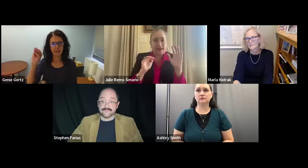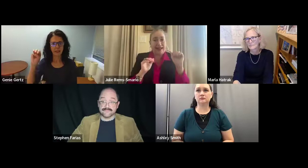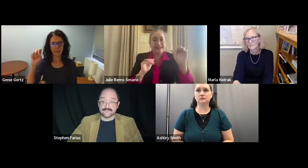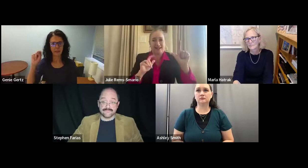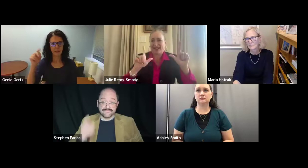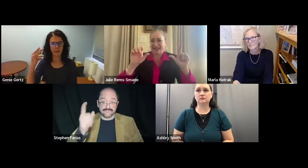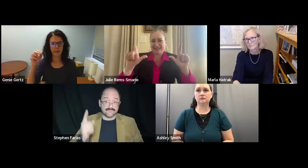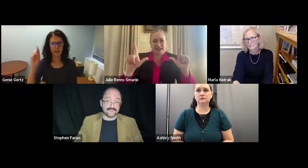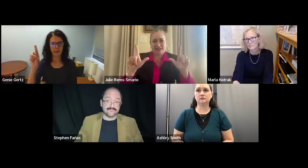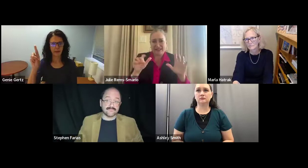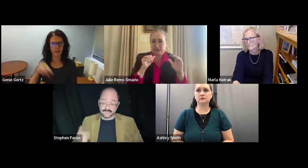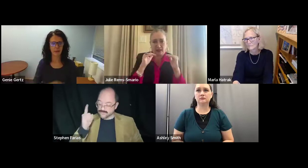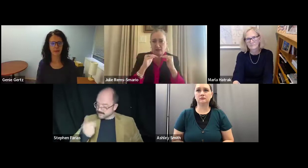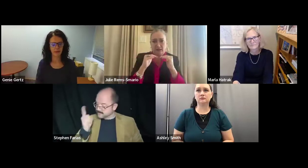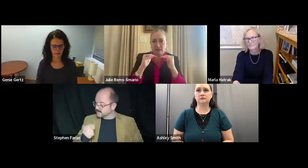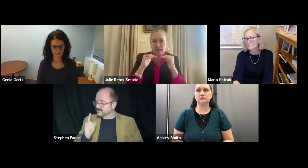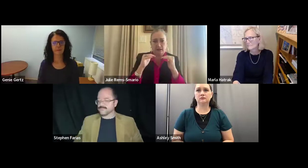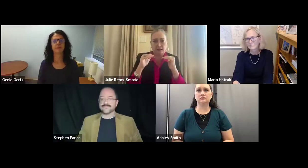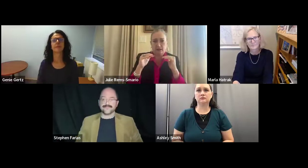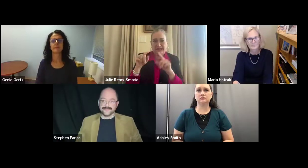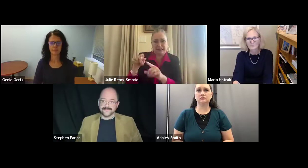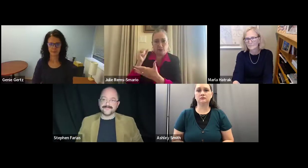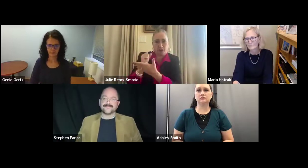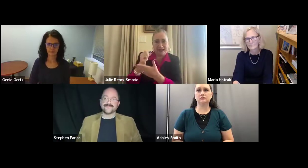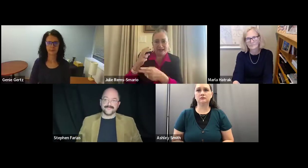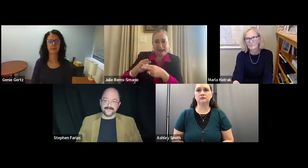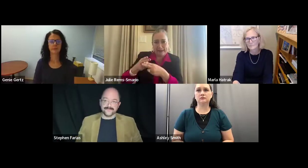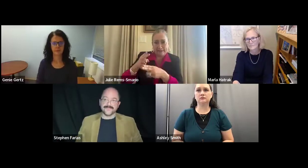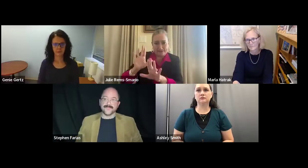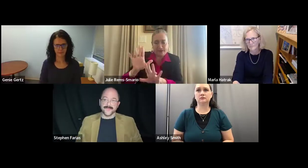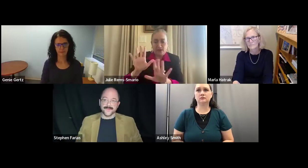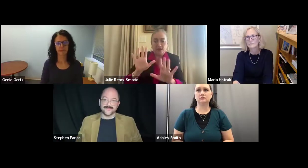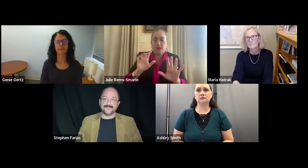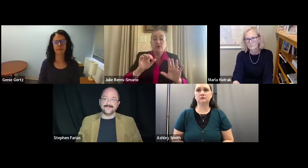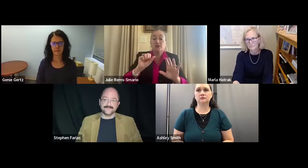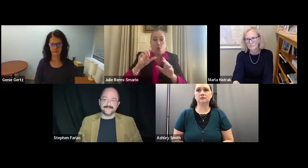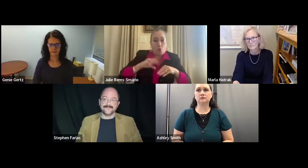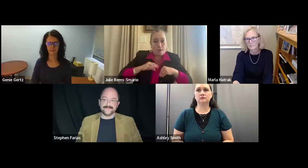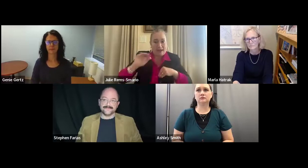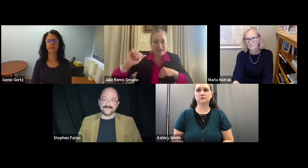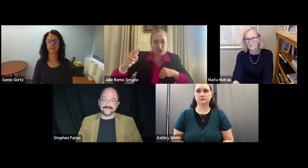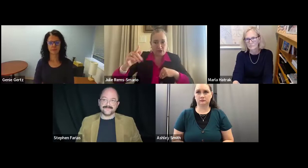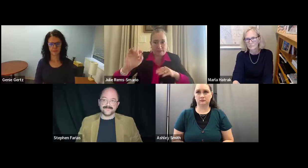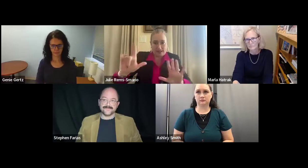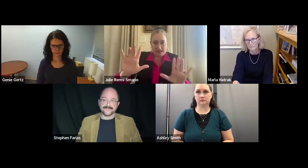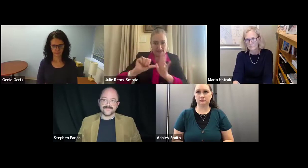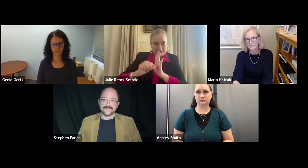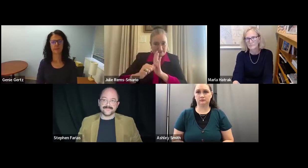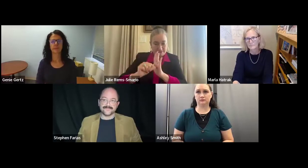emphasize LSL is not a language. It cannot be Method. comparable. It is It's a a method. method. It is a method that cannot be used, which